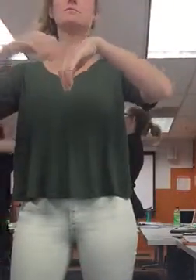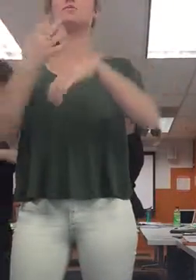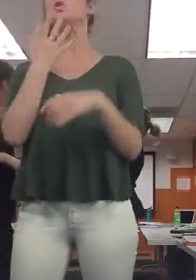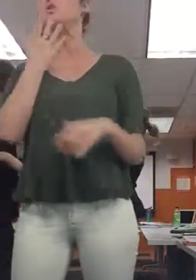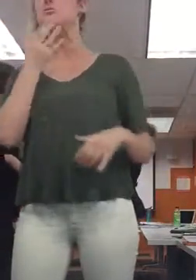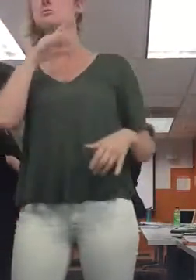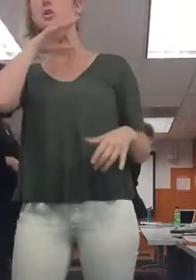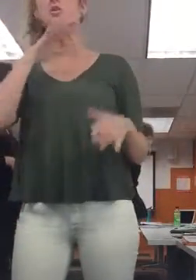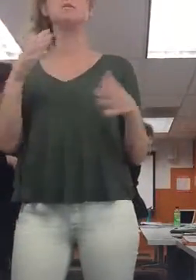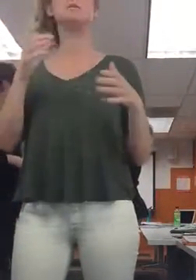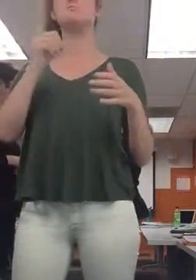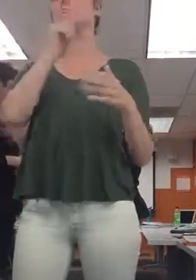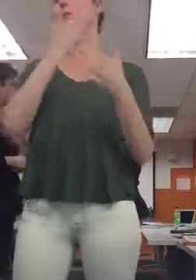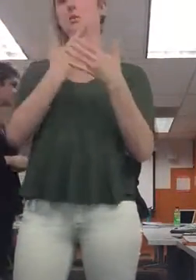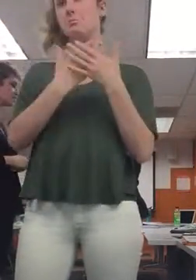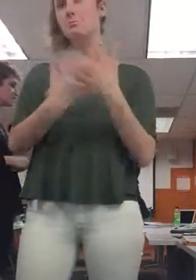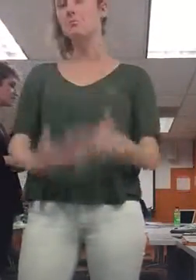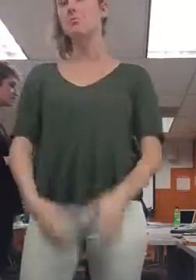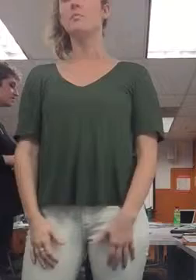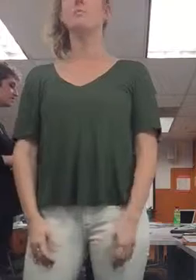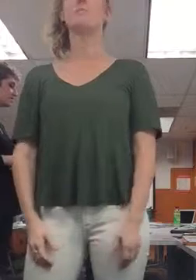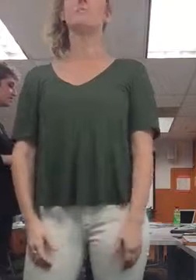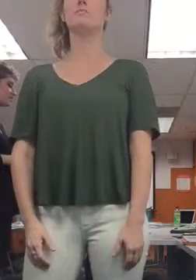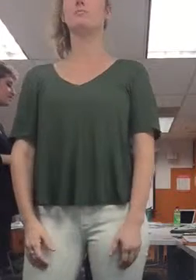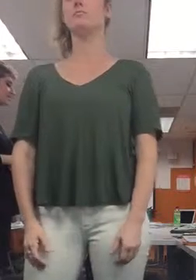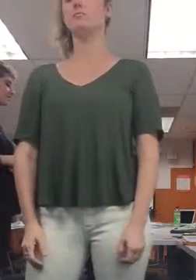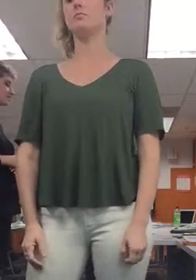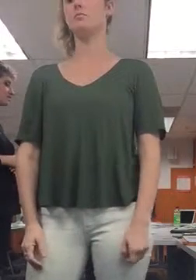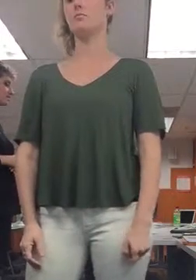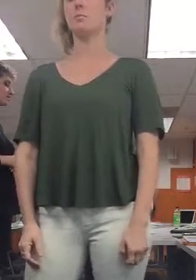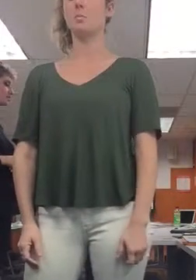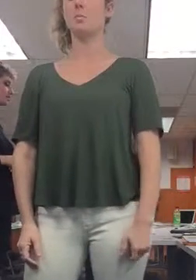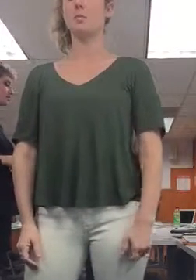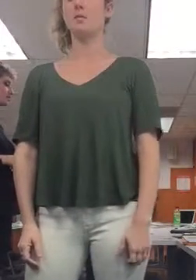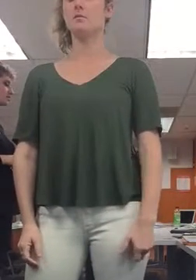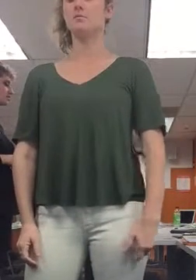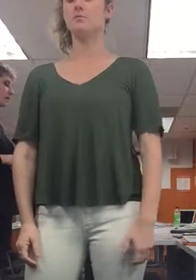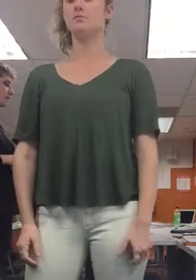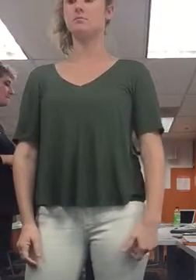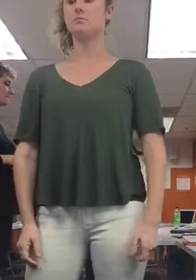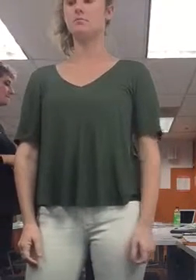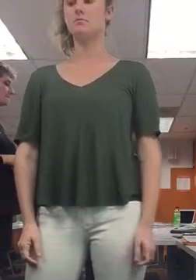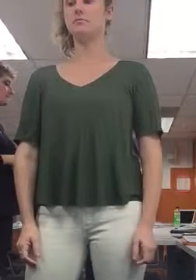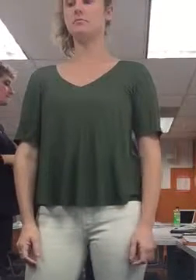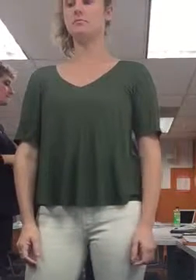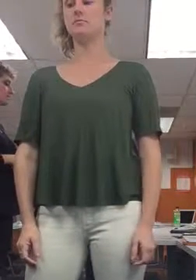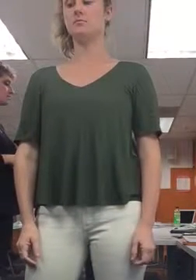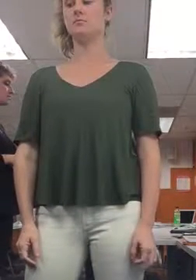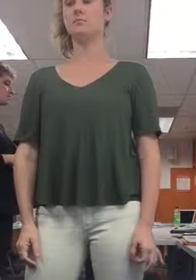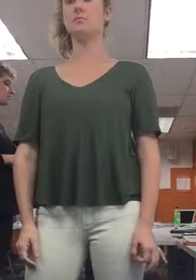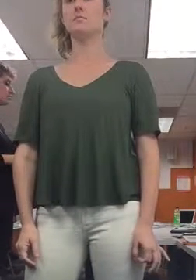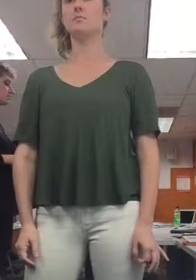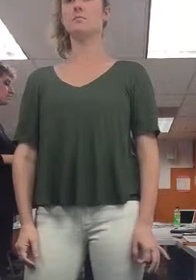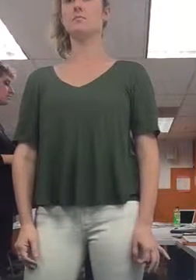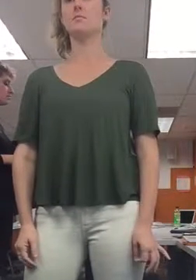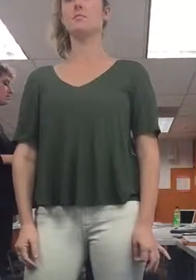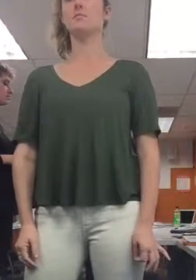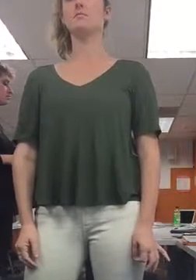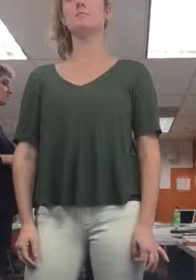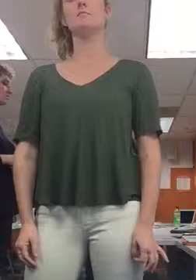Traffic congestion, crowded living conditions, and pollution made many city neighborhoods unattractive and